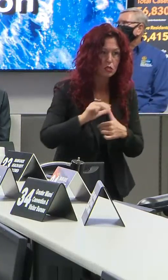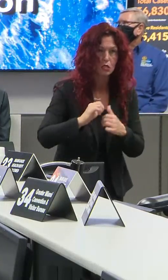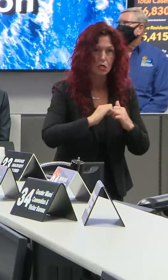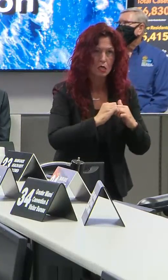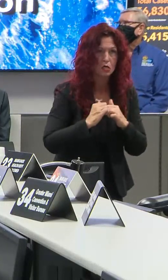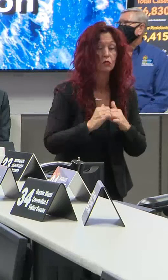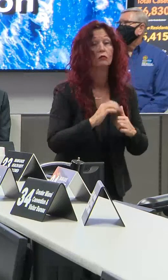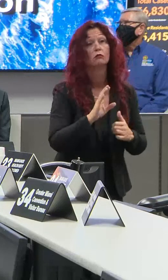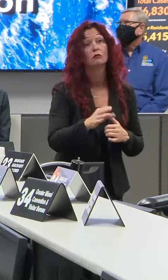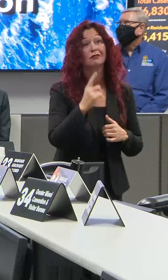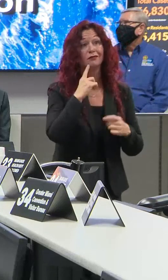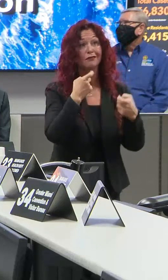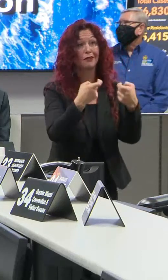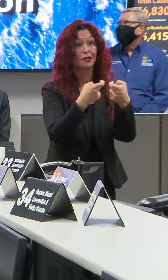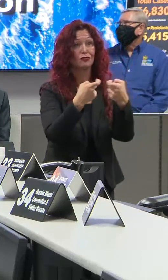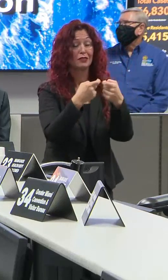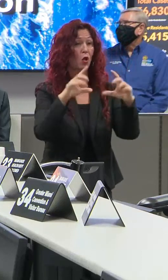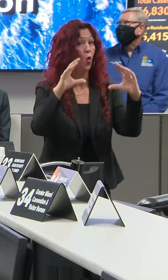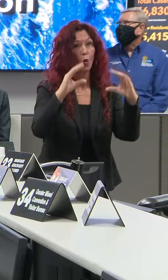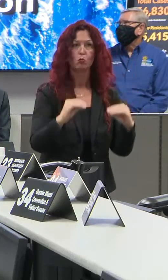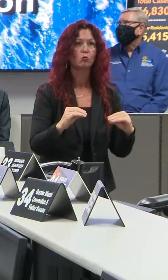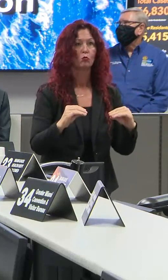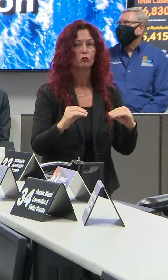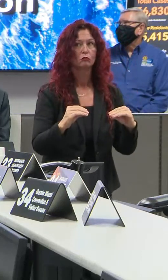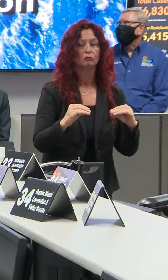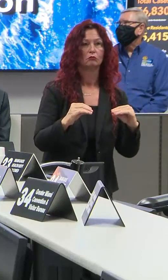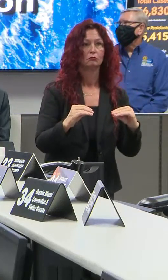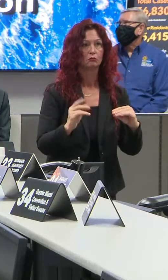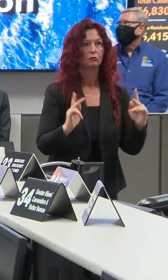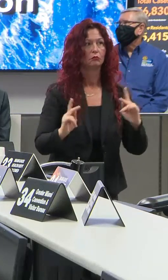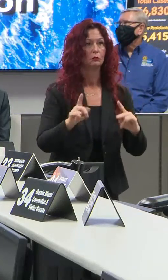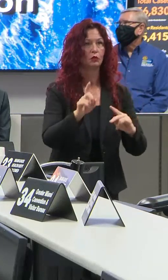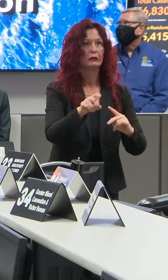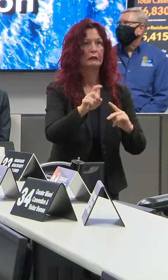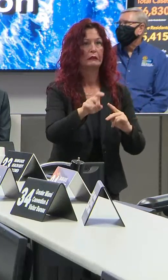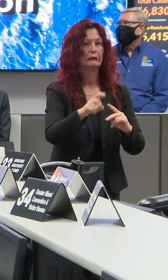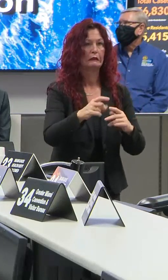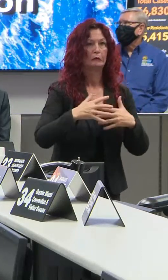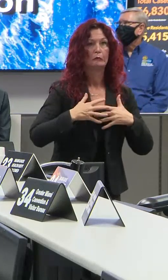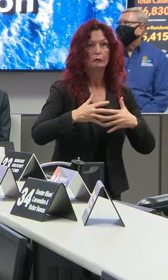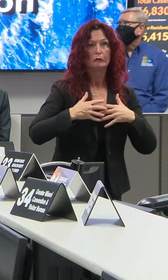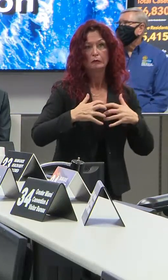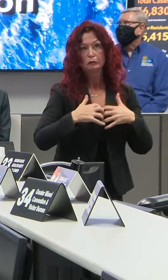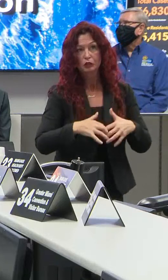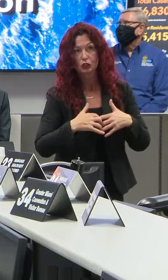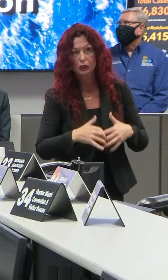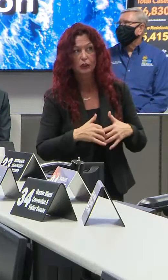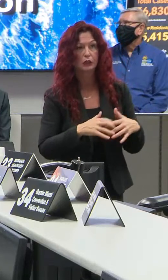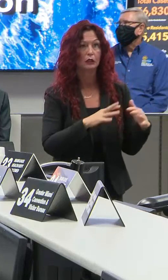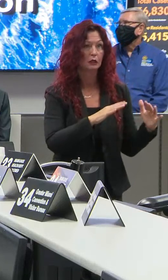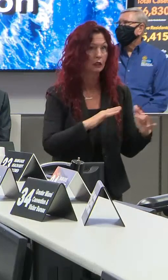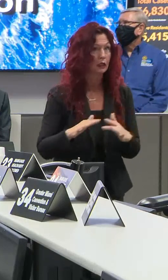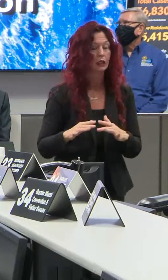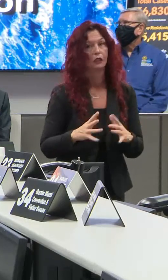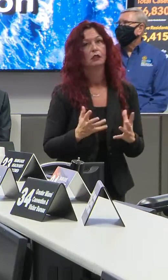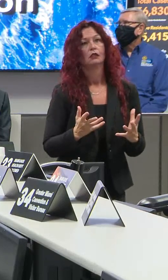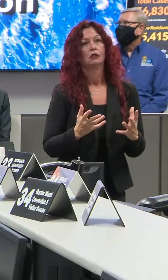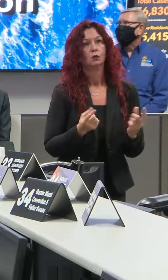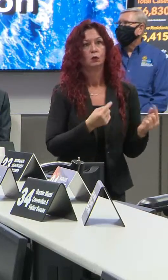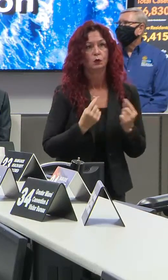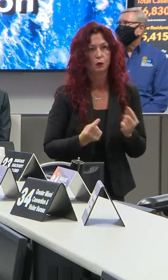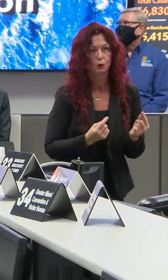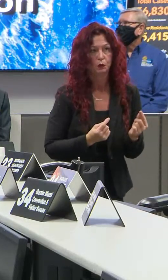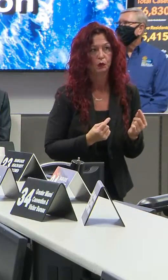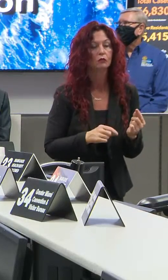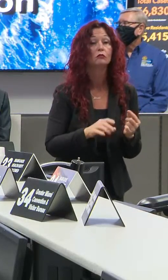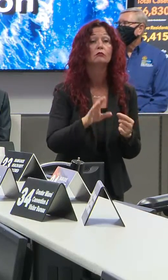power goes out. As the mayor stated before, Miami-Dade County's tap water is safe to drink. But in the case